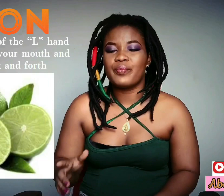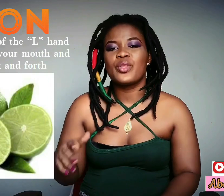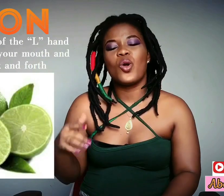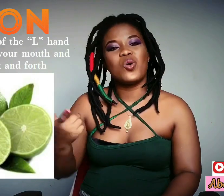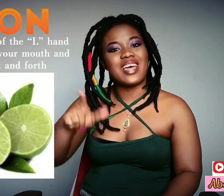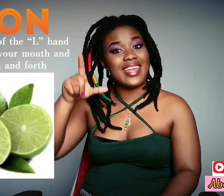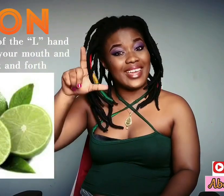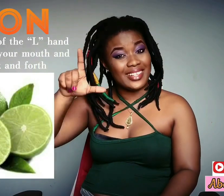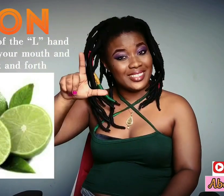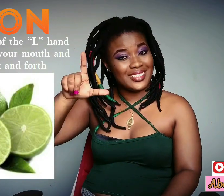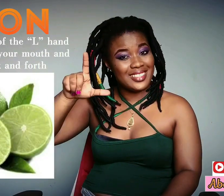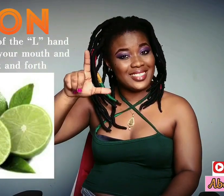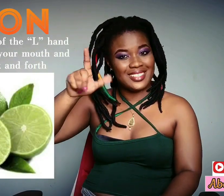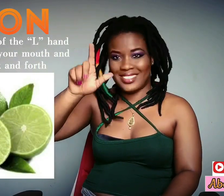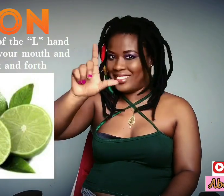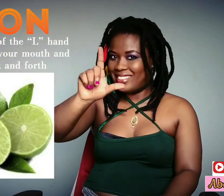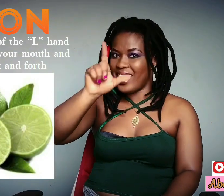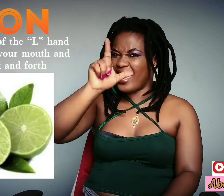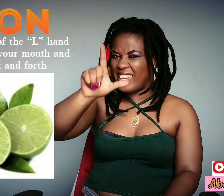lemon osane l